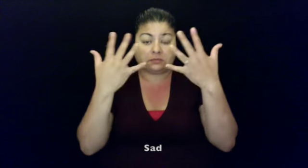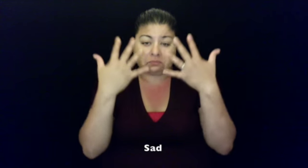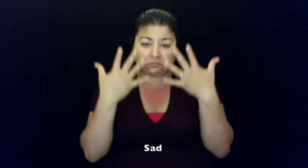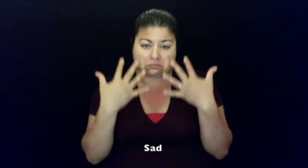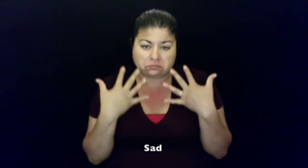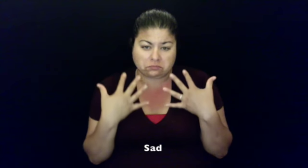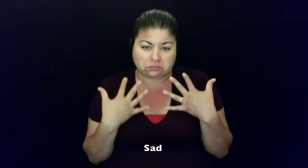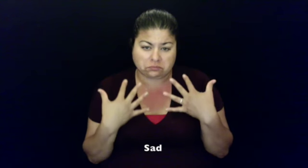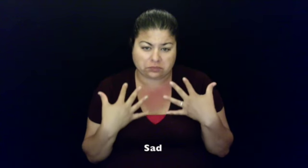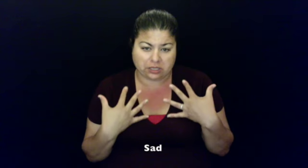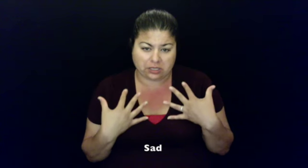Sad.